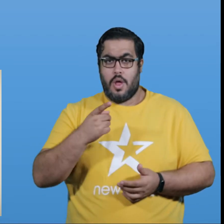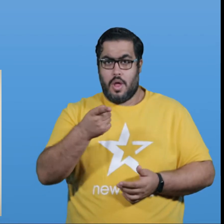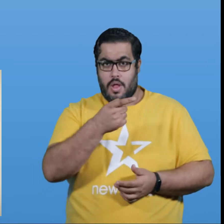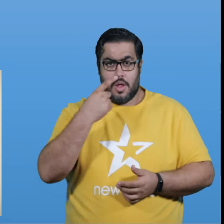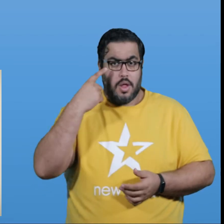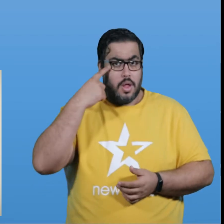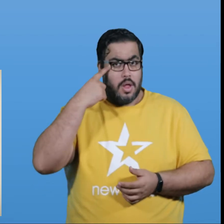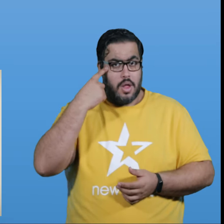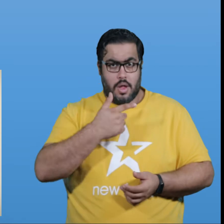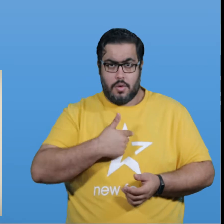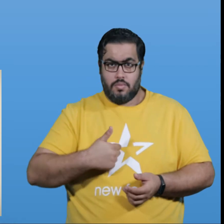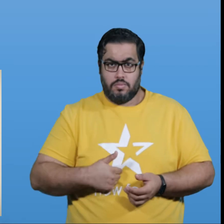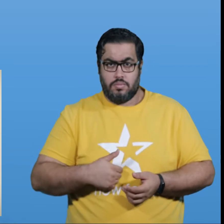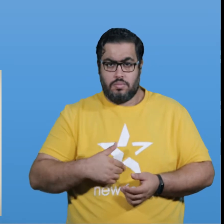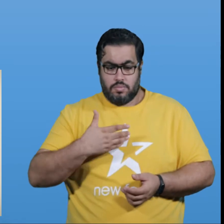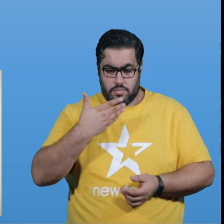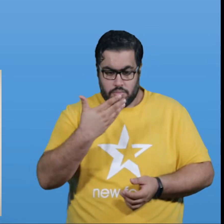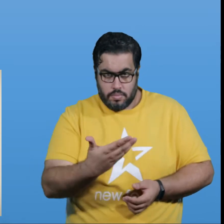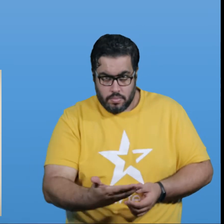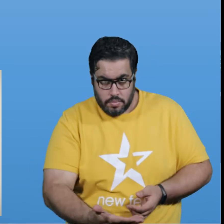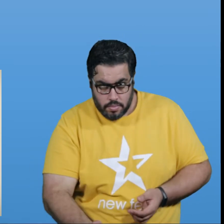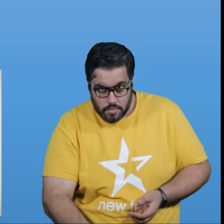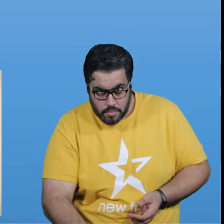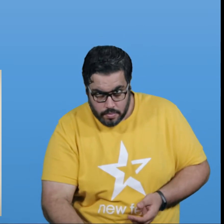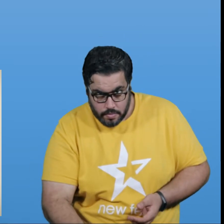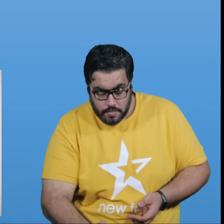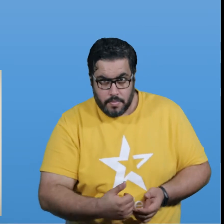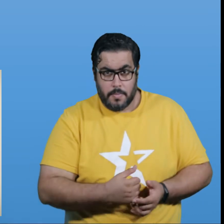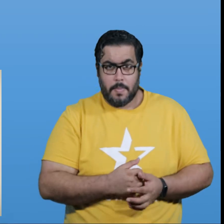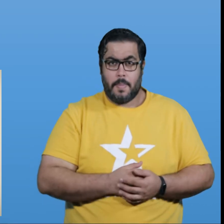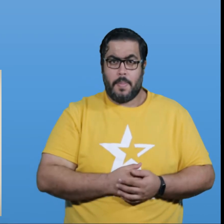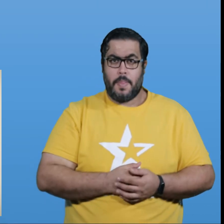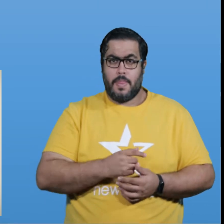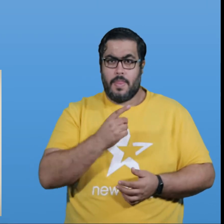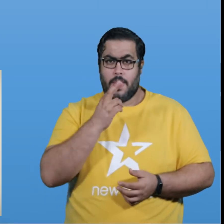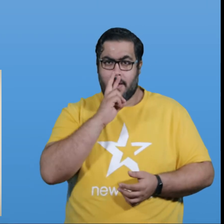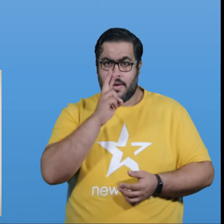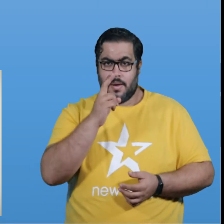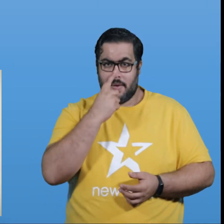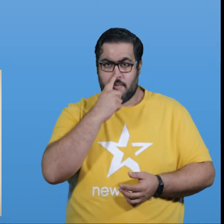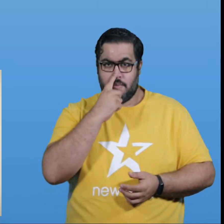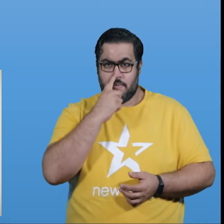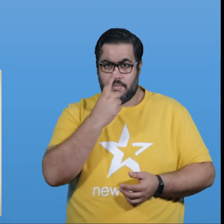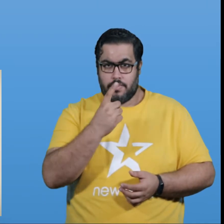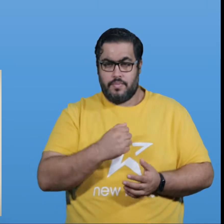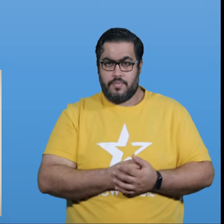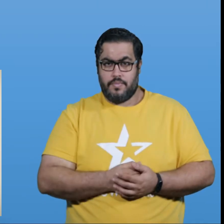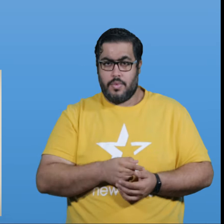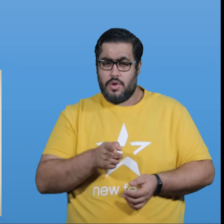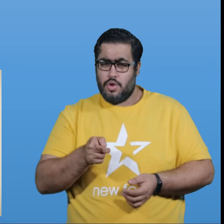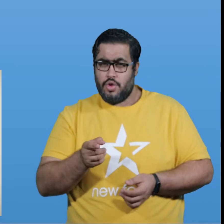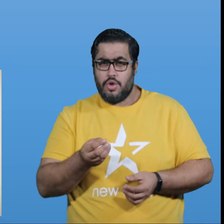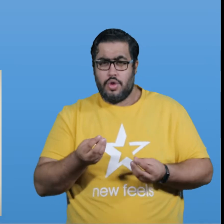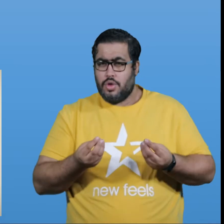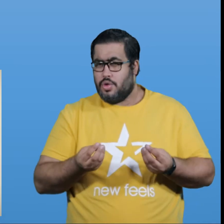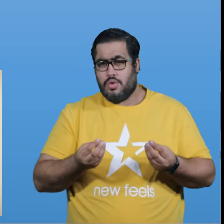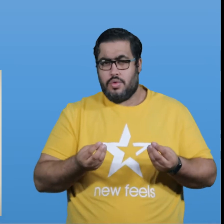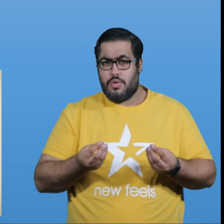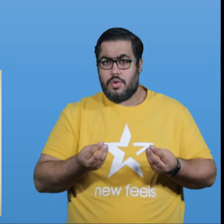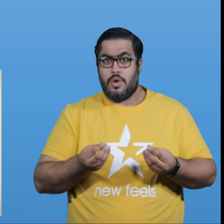between cultures. The United States Postal Service issued a special stamp to honor and commemorate Islamic culture,